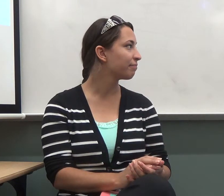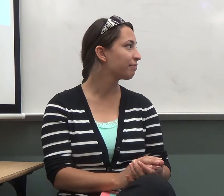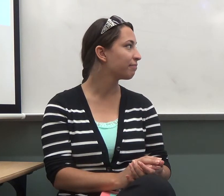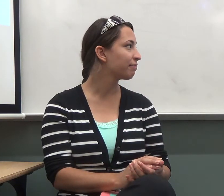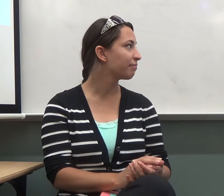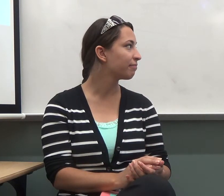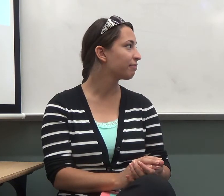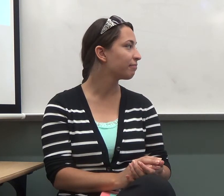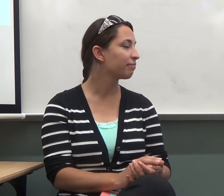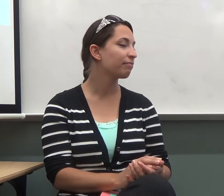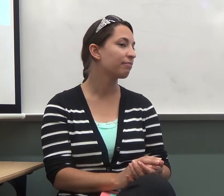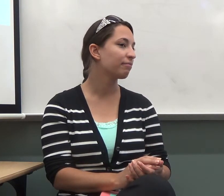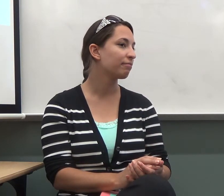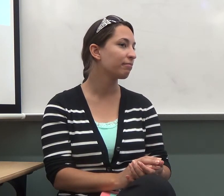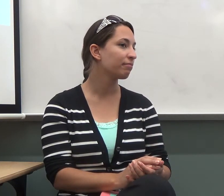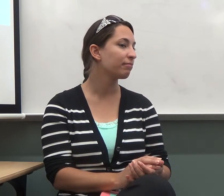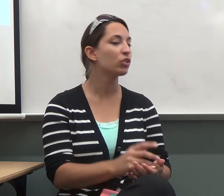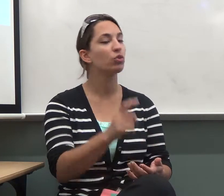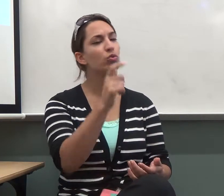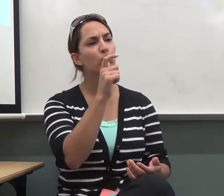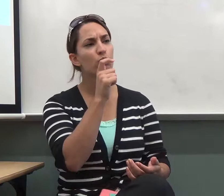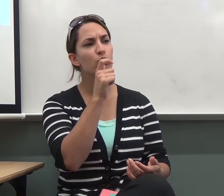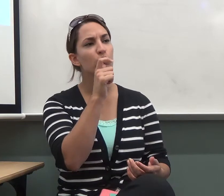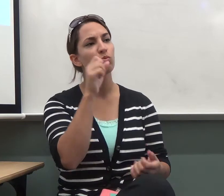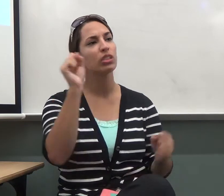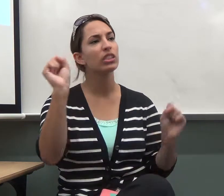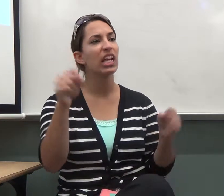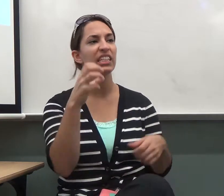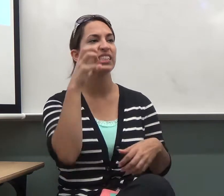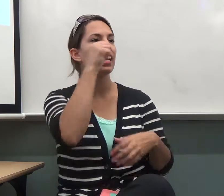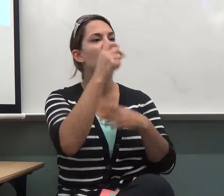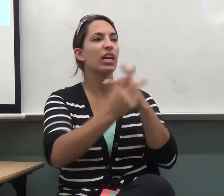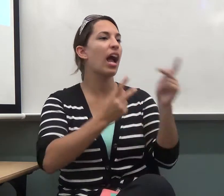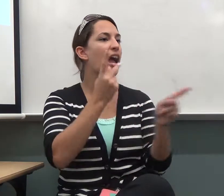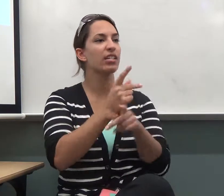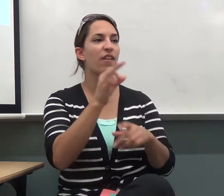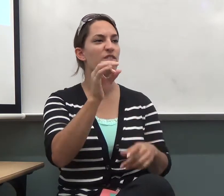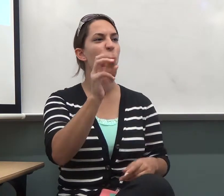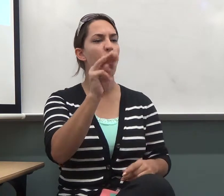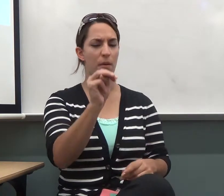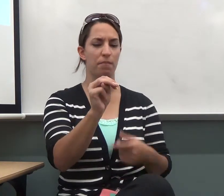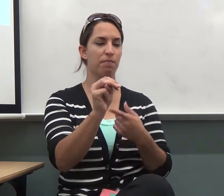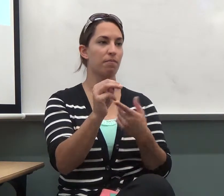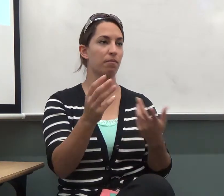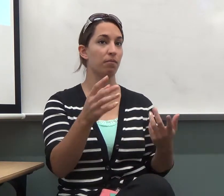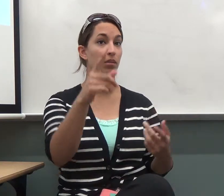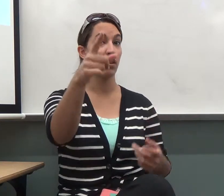Who can guess a couple of forms that they come in? Even one. How about one? Question. Nope.